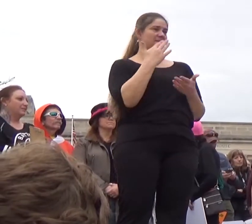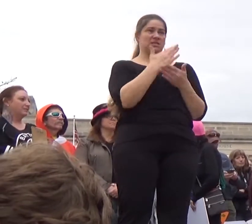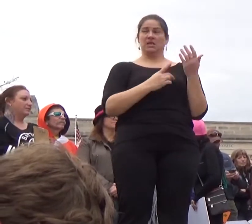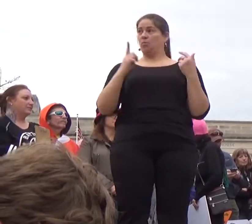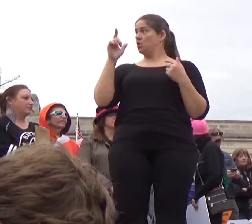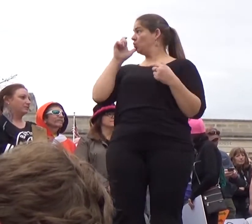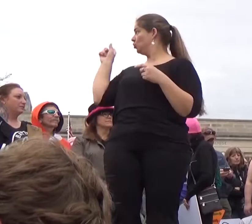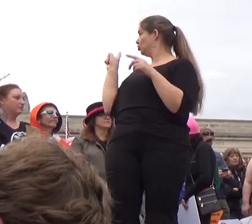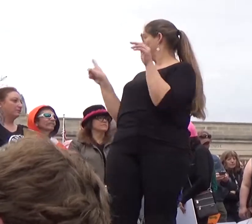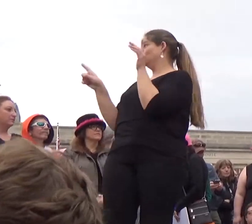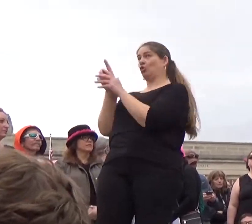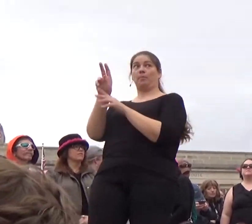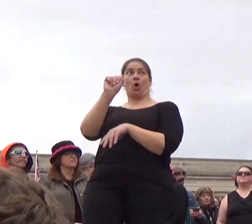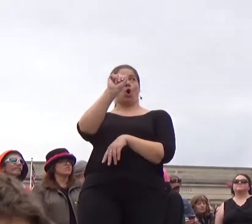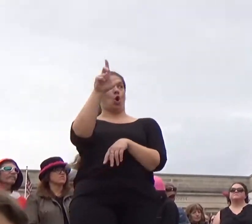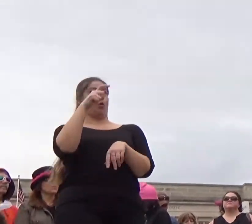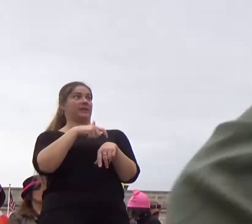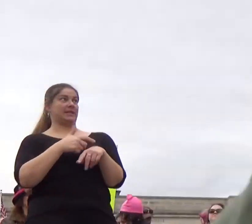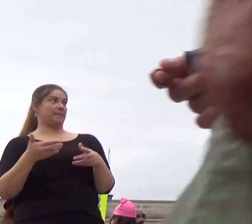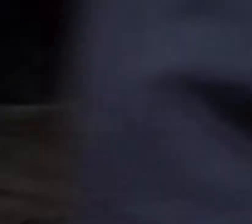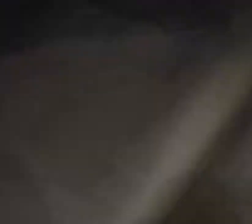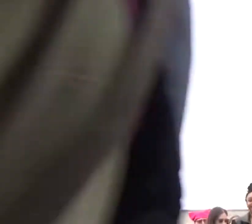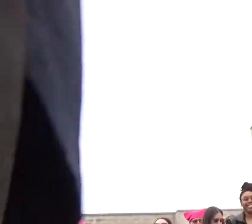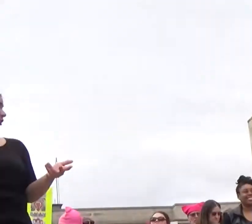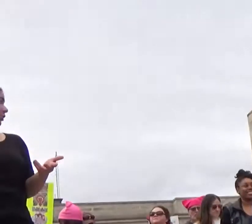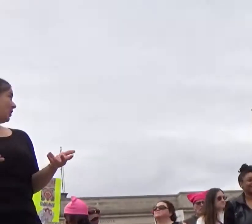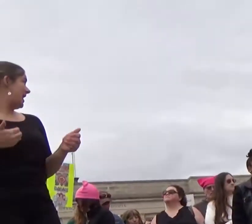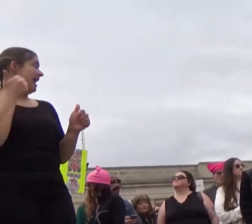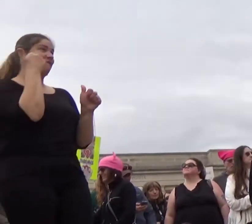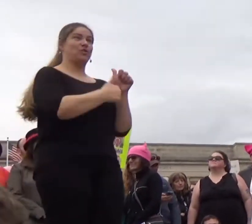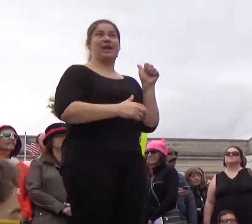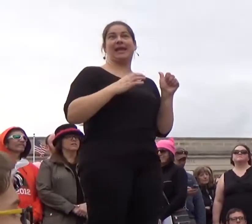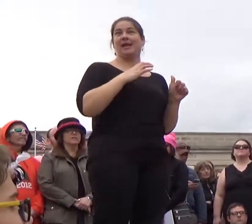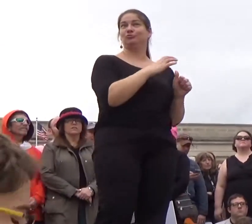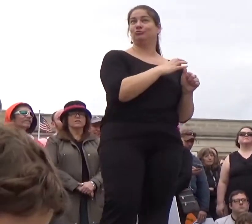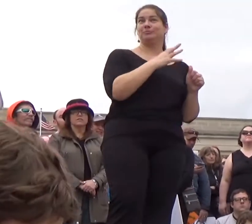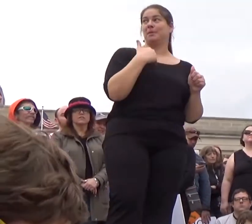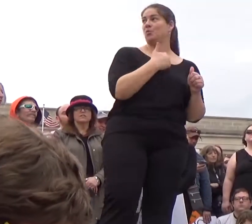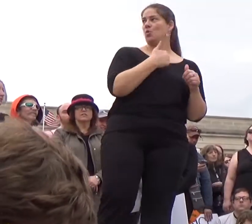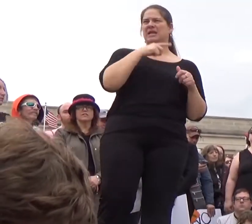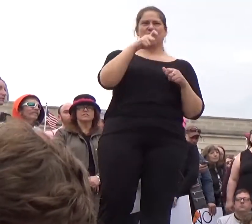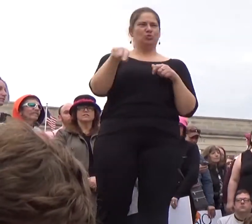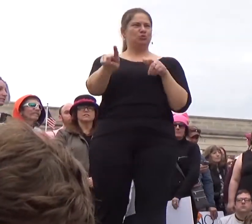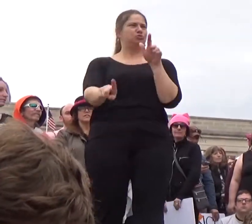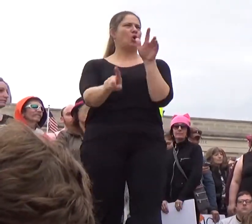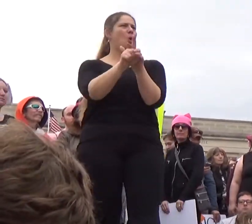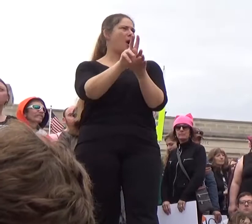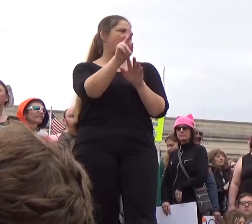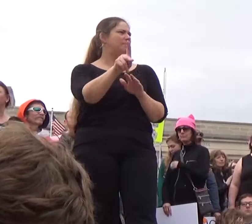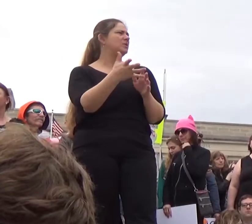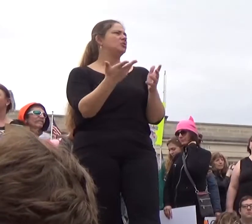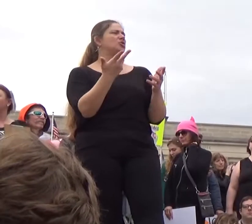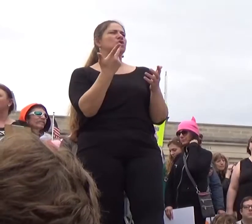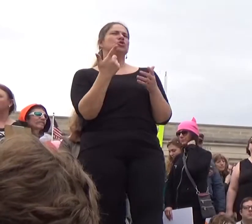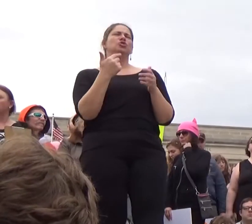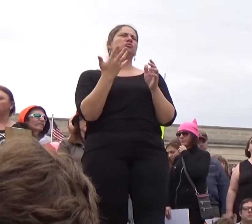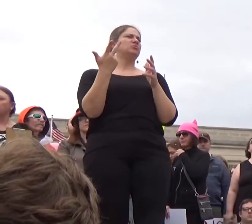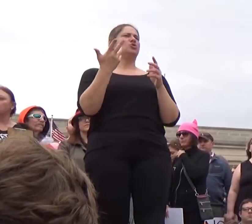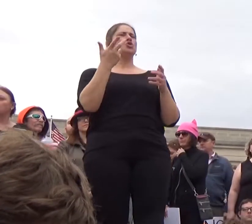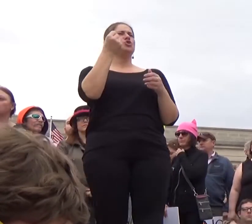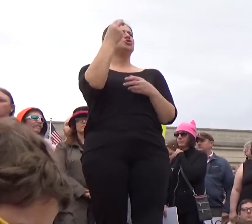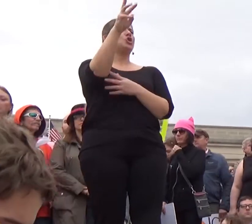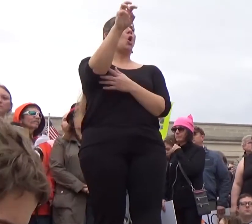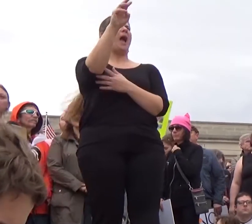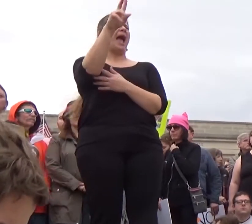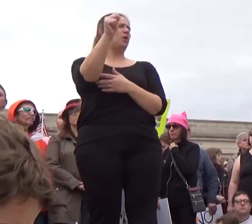someone who shows up all the time around here, and every council member, we need more of you to show up and show out and show your support